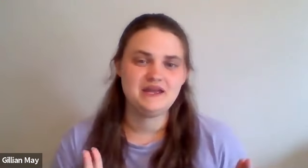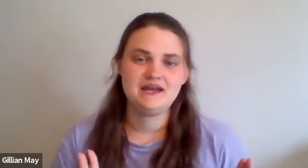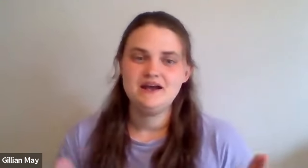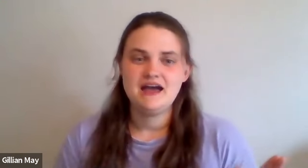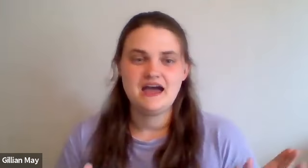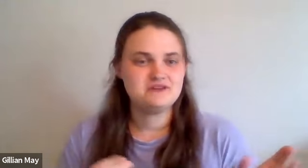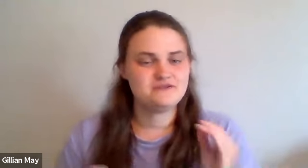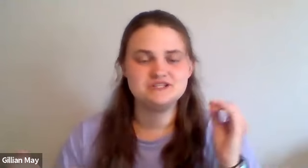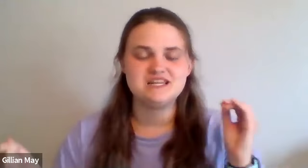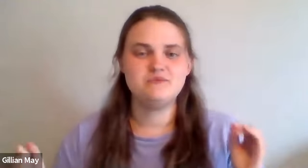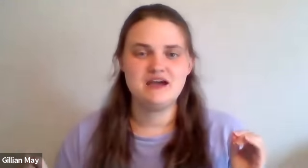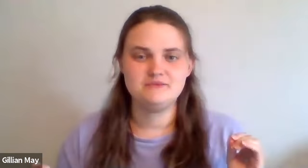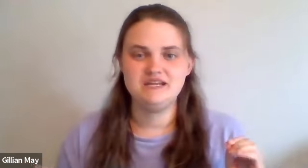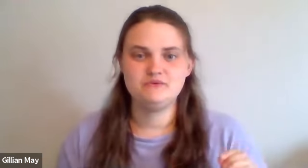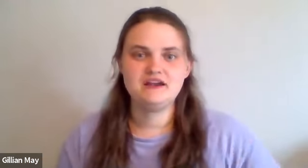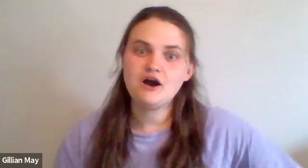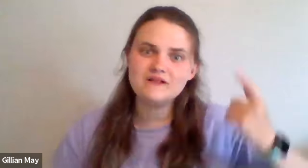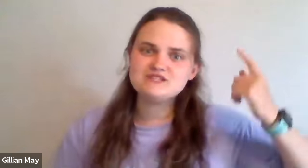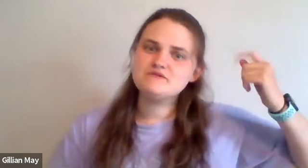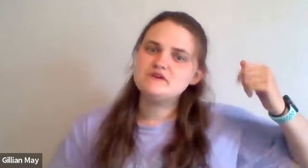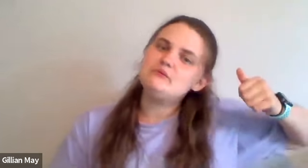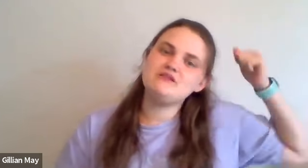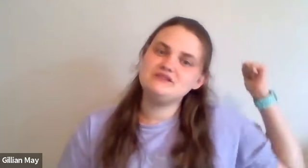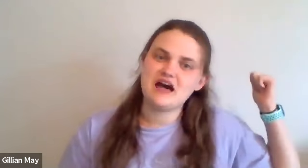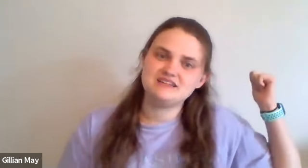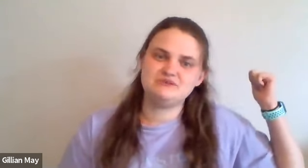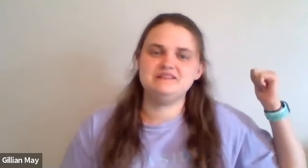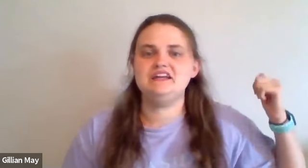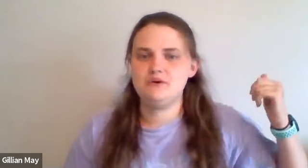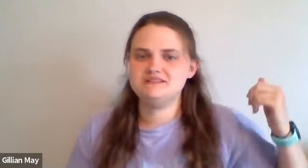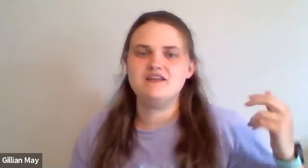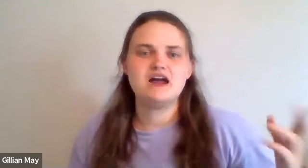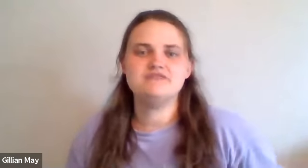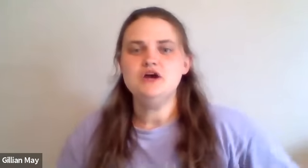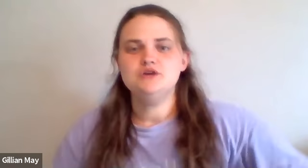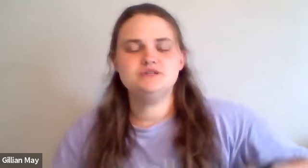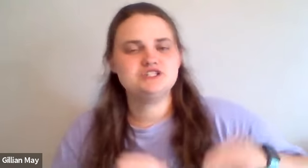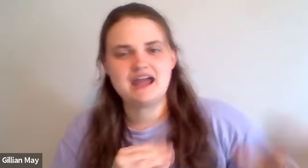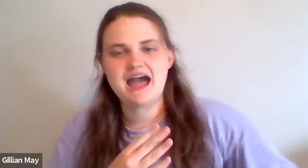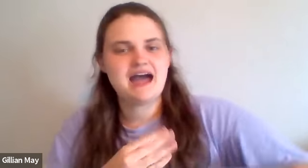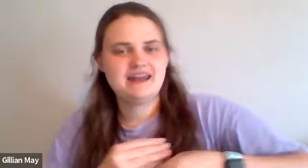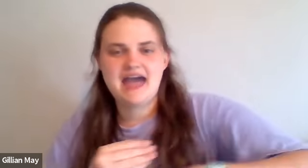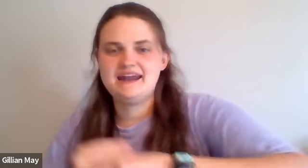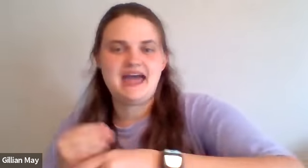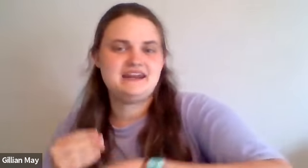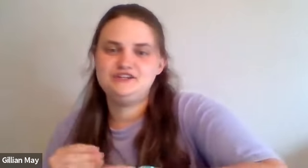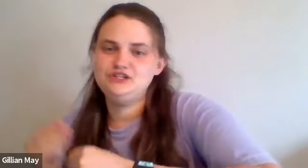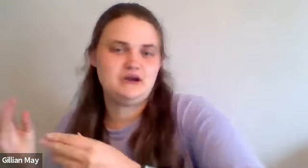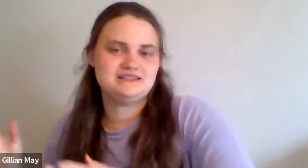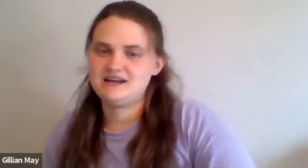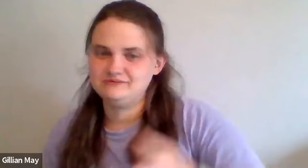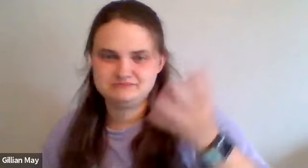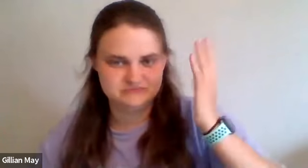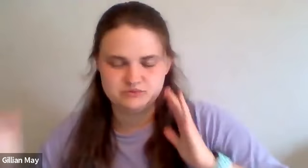the first time we have our meeting, we're like, oh, let's review what we learned last week. Like, no, it's a lot of, we're just going to add, and you guys got to